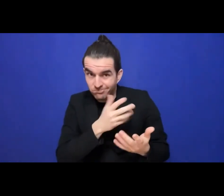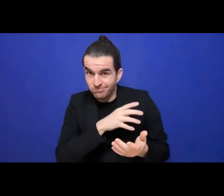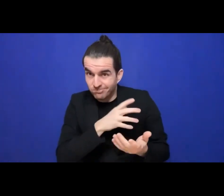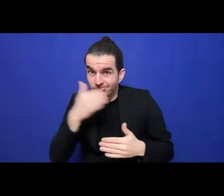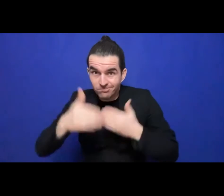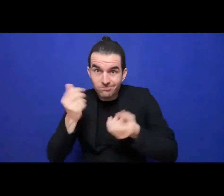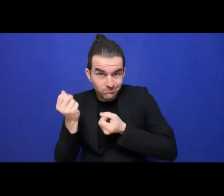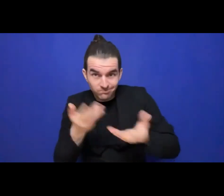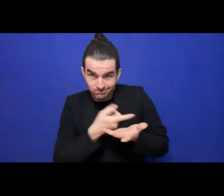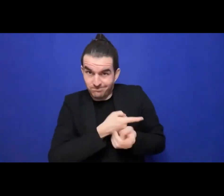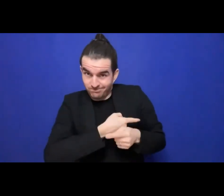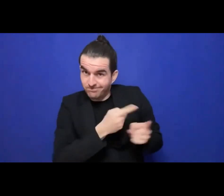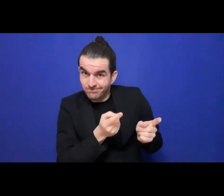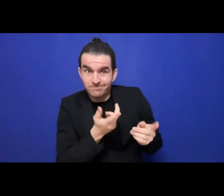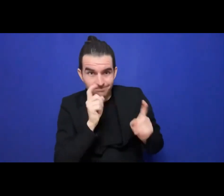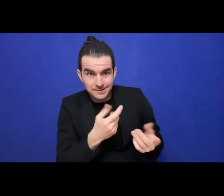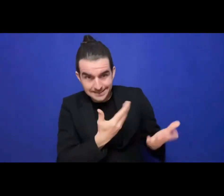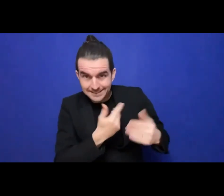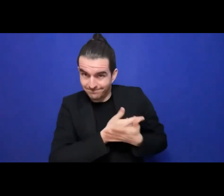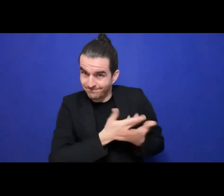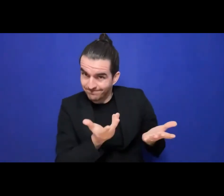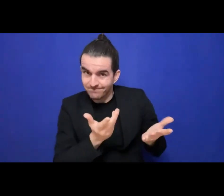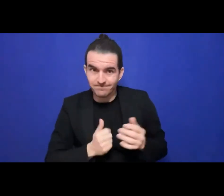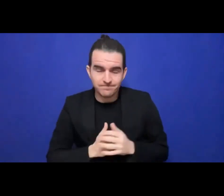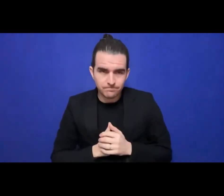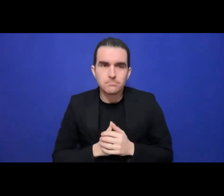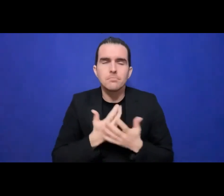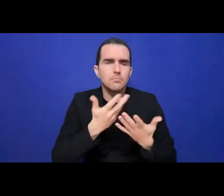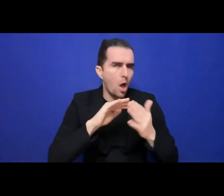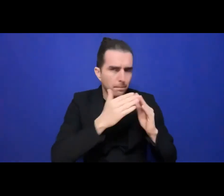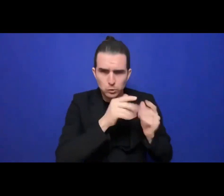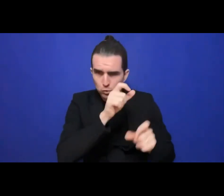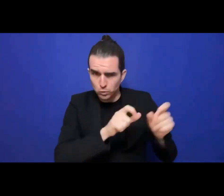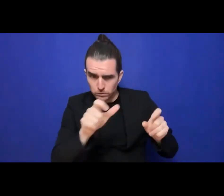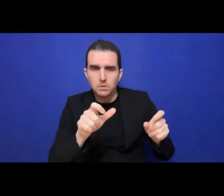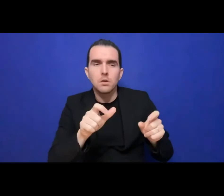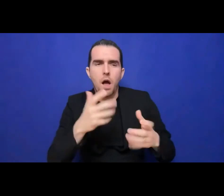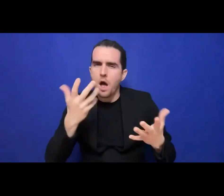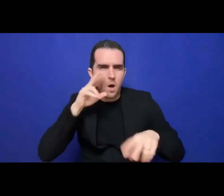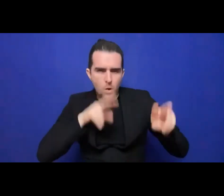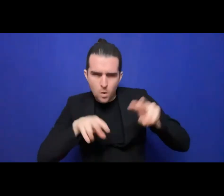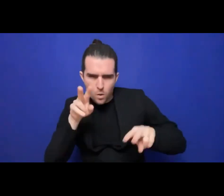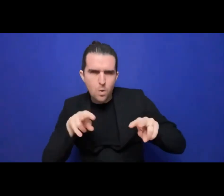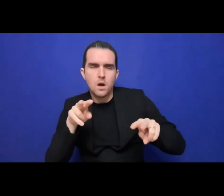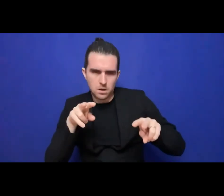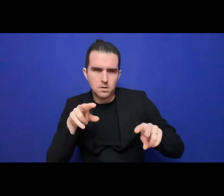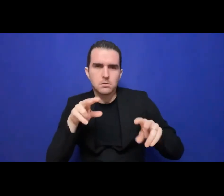engaged in scrutinizing all aspects of public project, planning, financing,